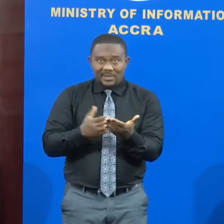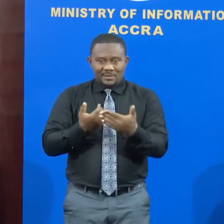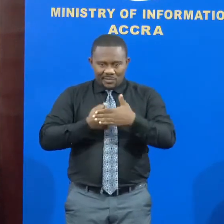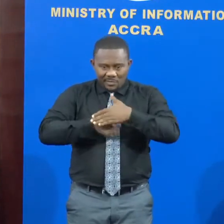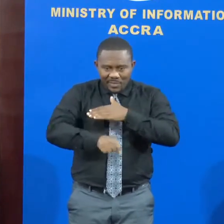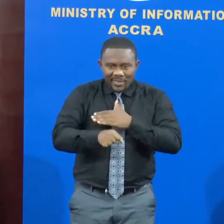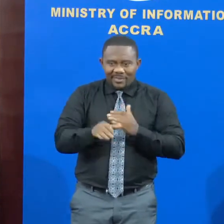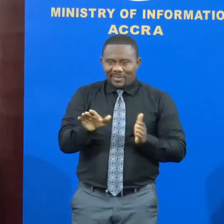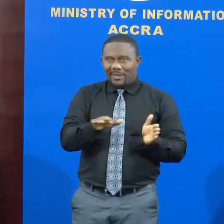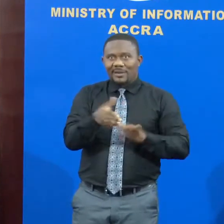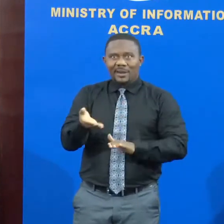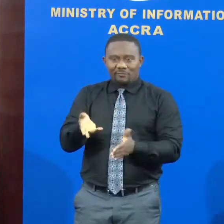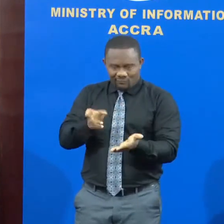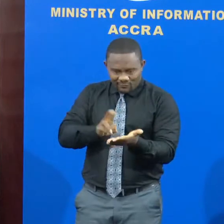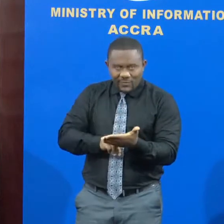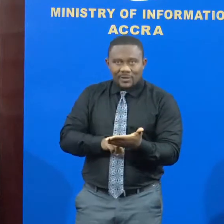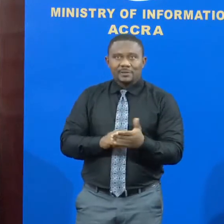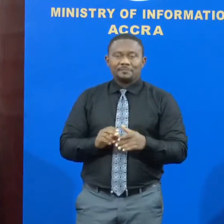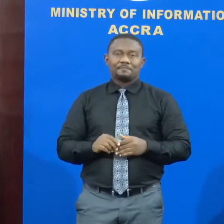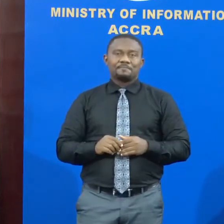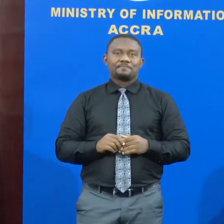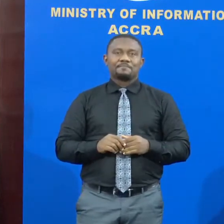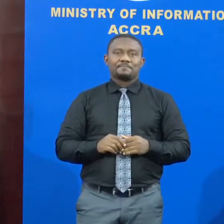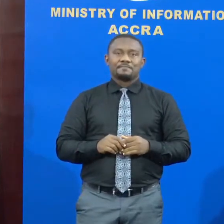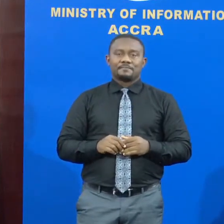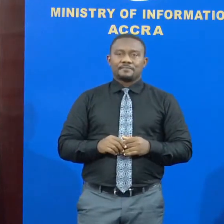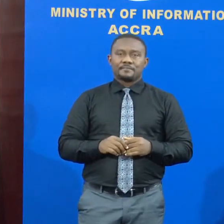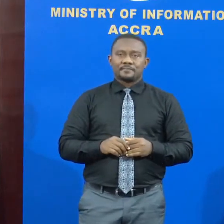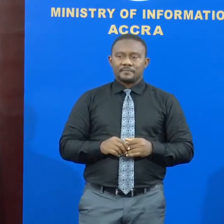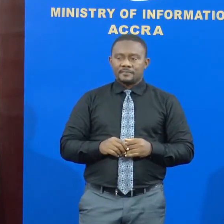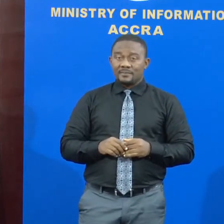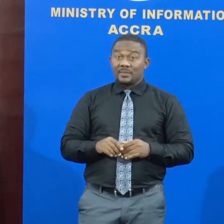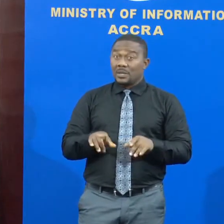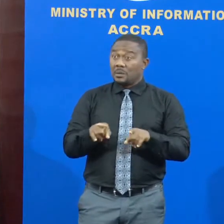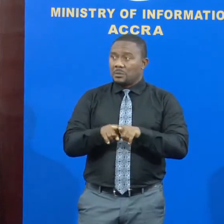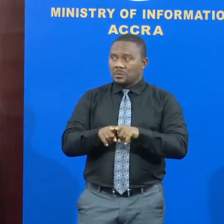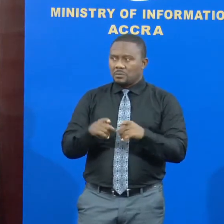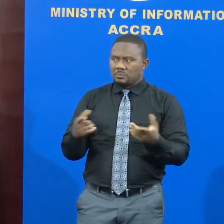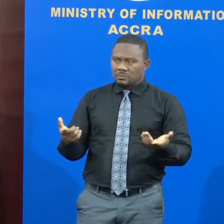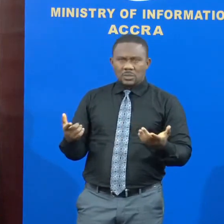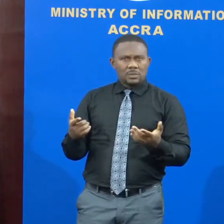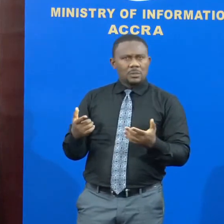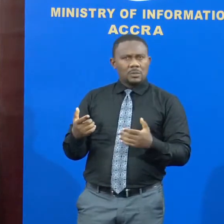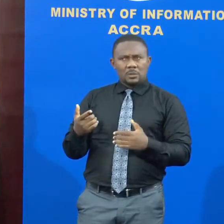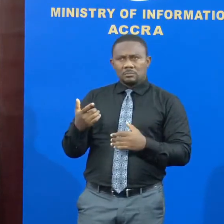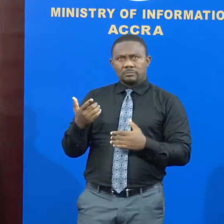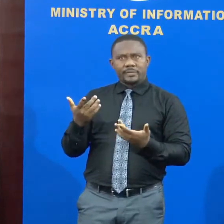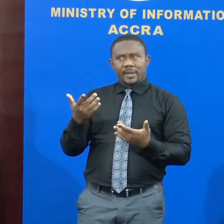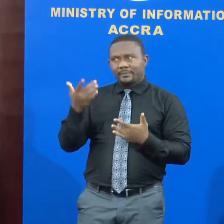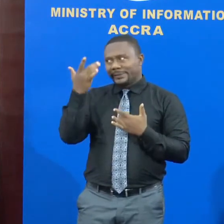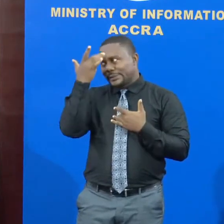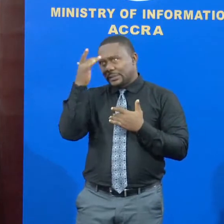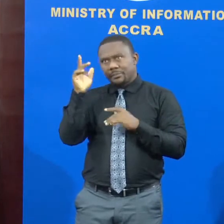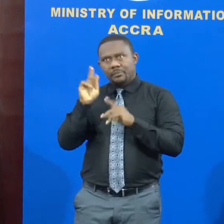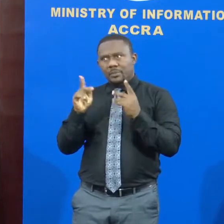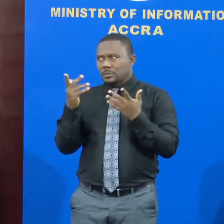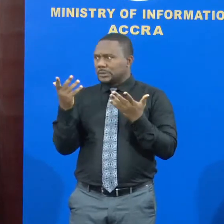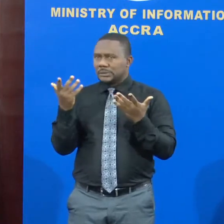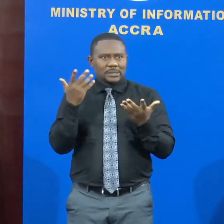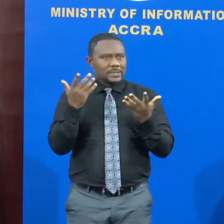deaths. And the system helps locate the relatives of patients during emergencies, and